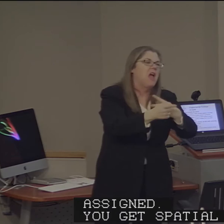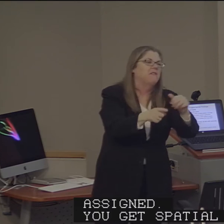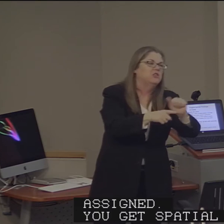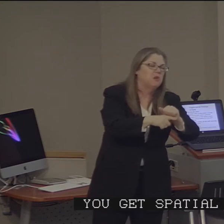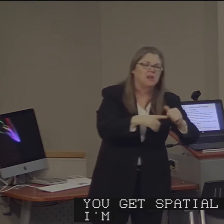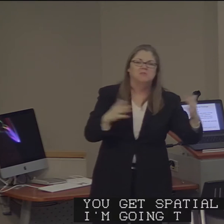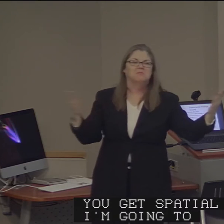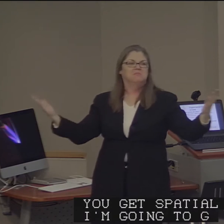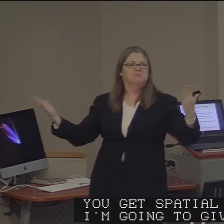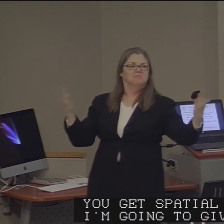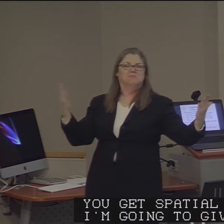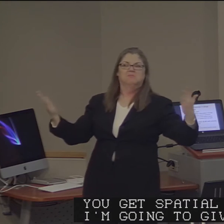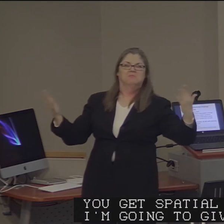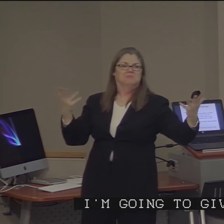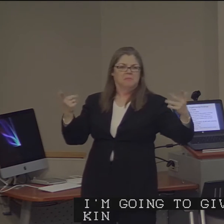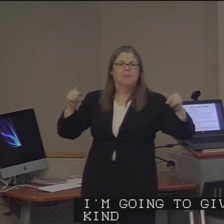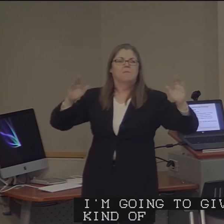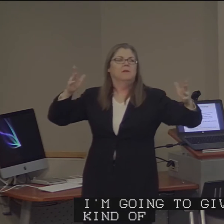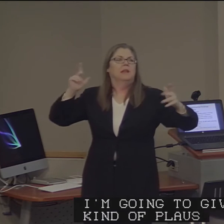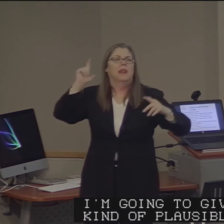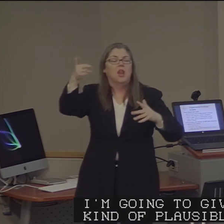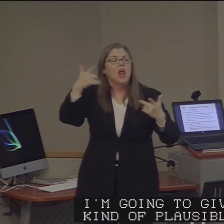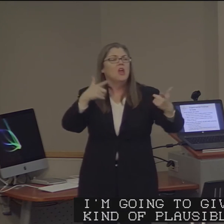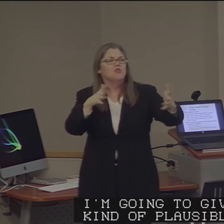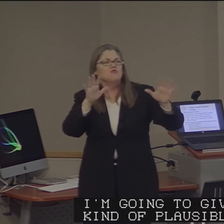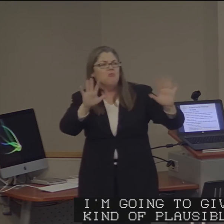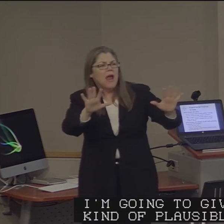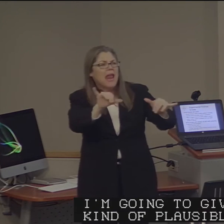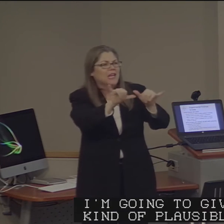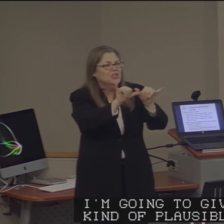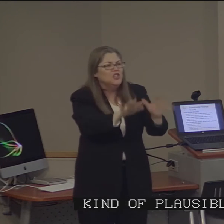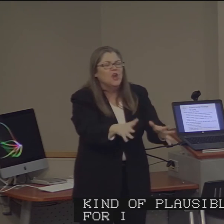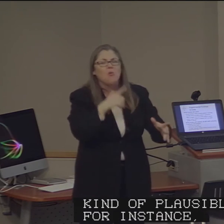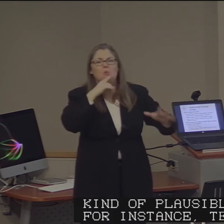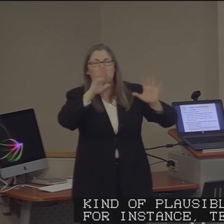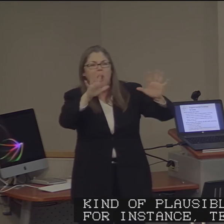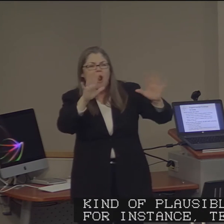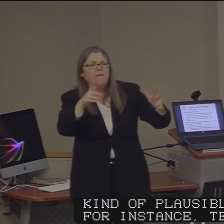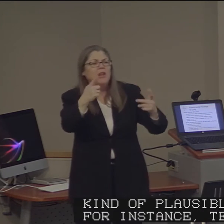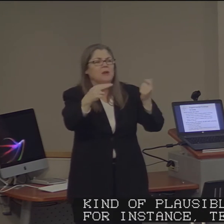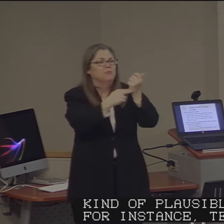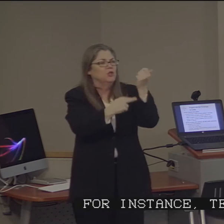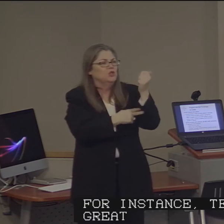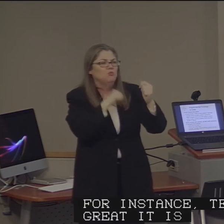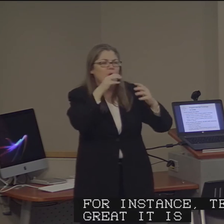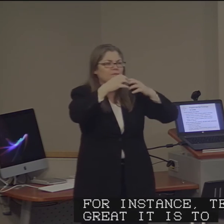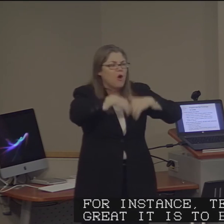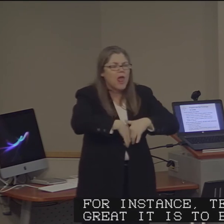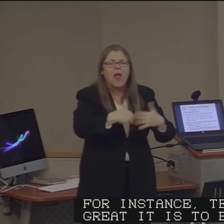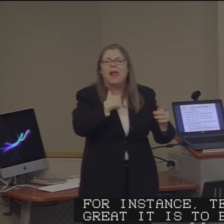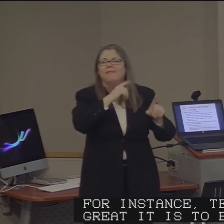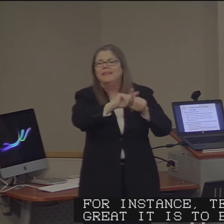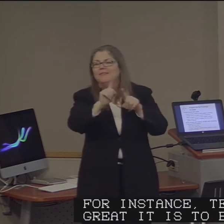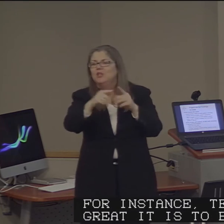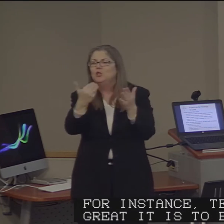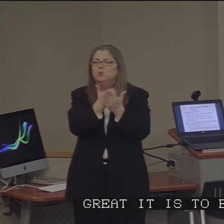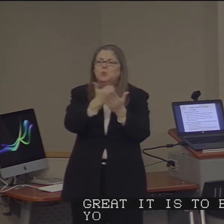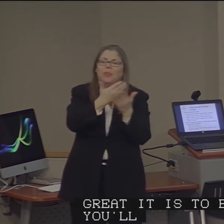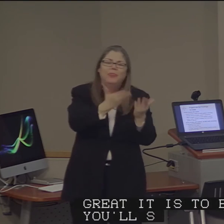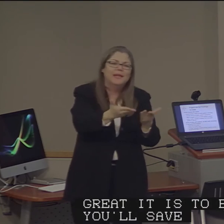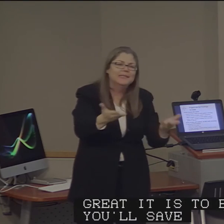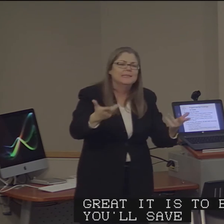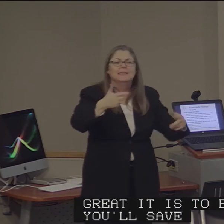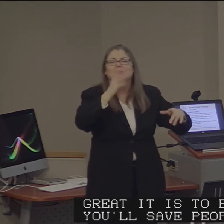For instance, tell you about how great it is to be an engineer. You'll save people's lives. The bridges won't fall down. They'll have all sorts of new gizmos that'll enrich